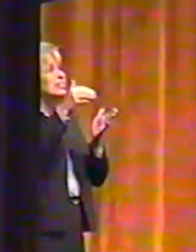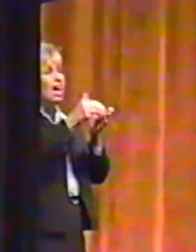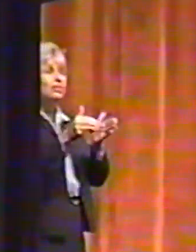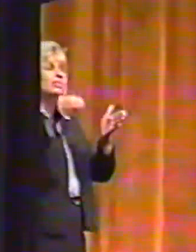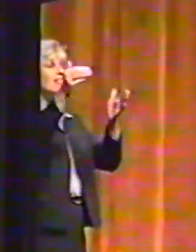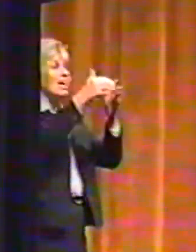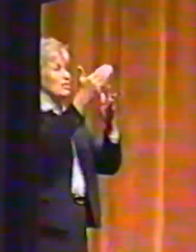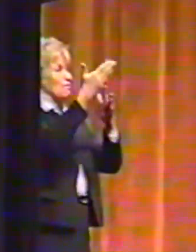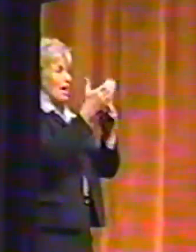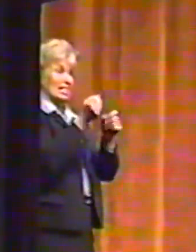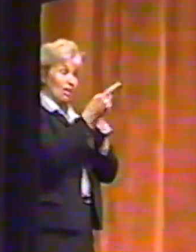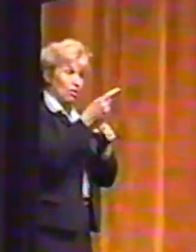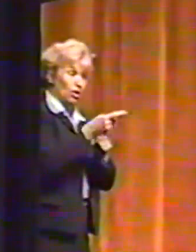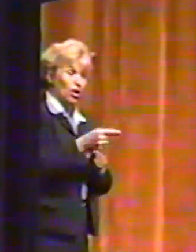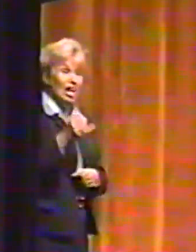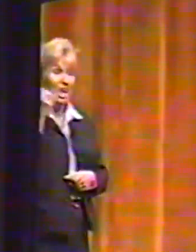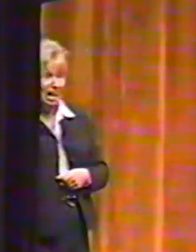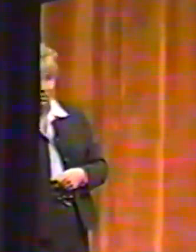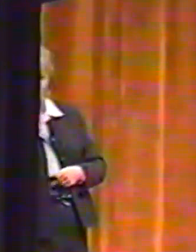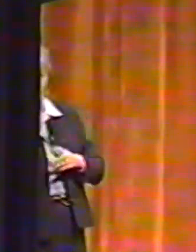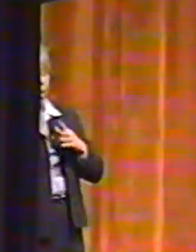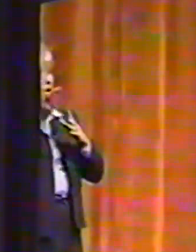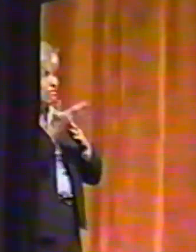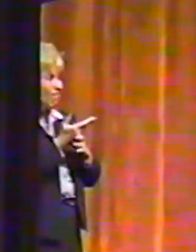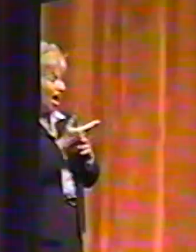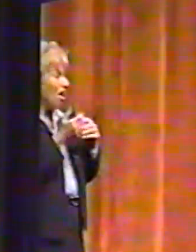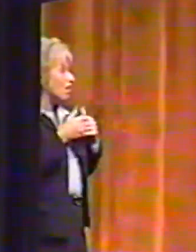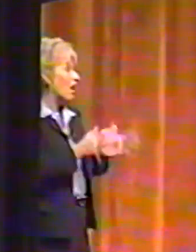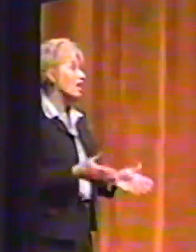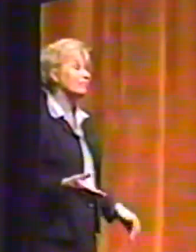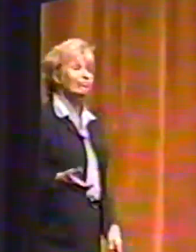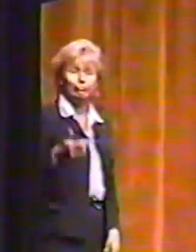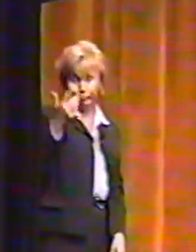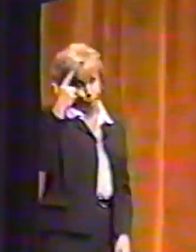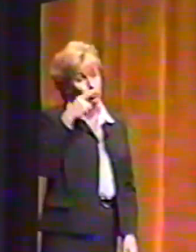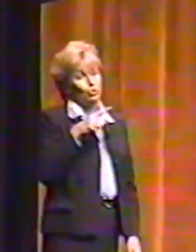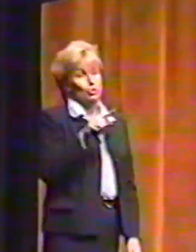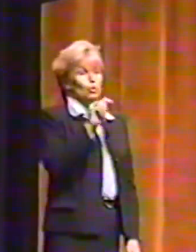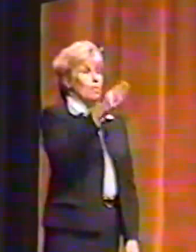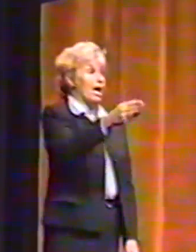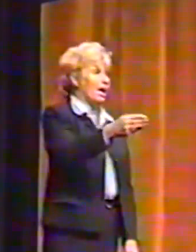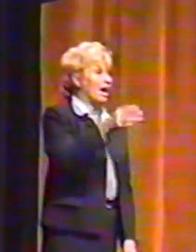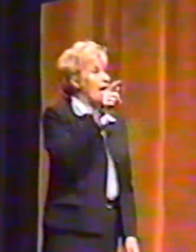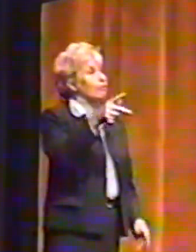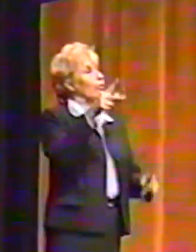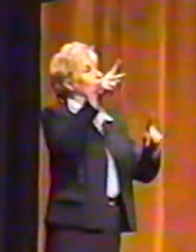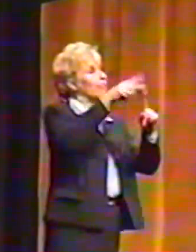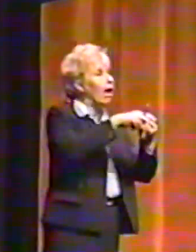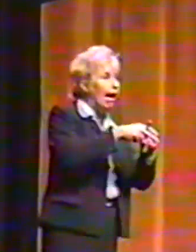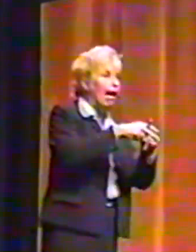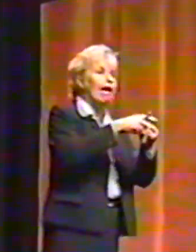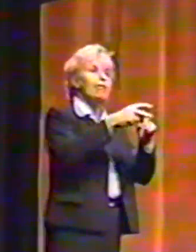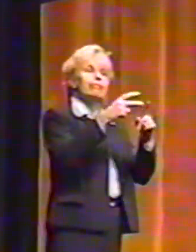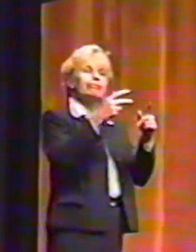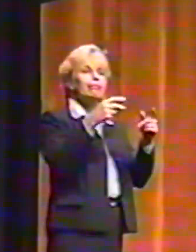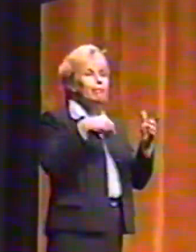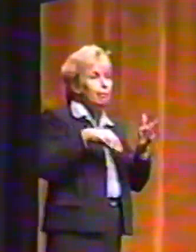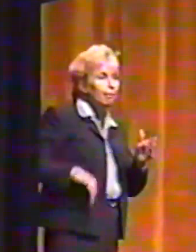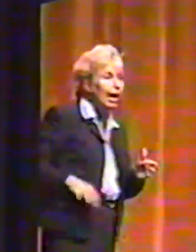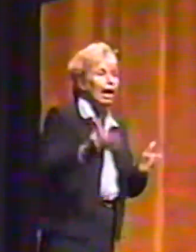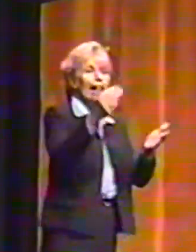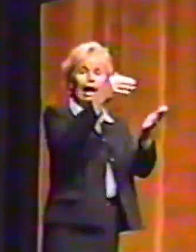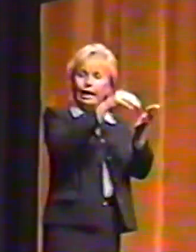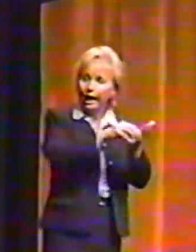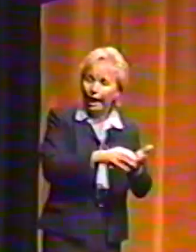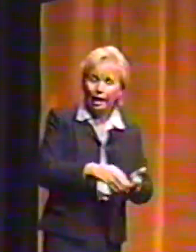must refile applications and refile fees and start all over again. The wait for benefits can be months and even years. And if the